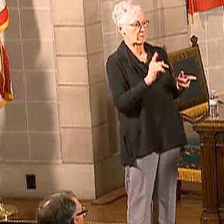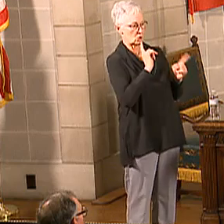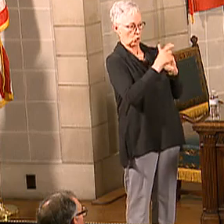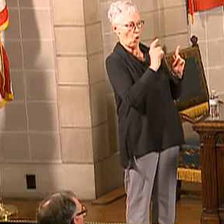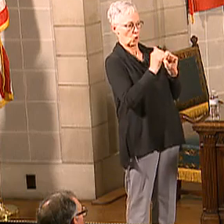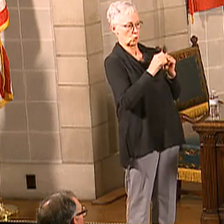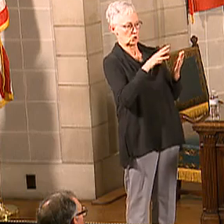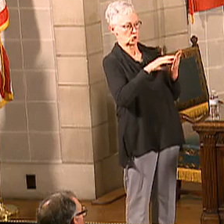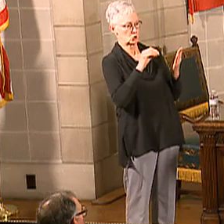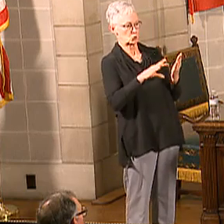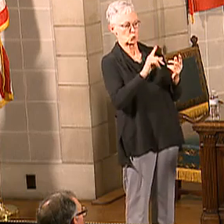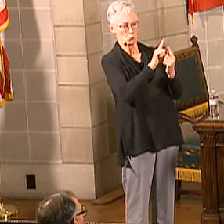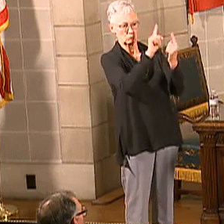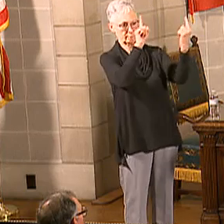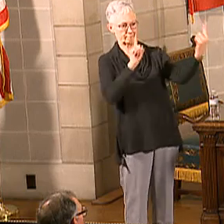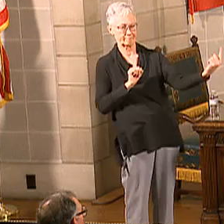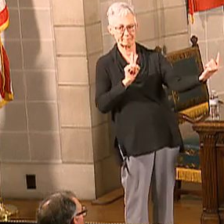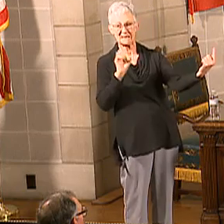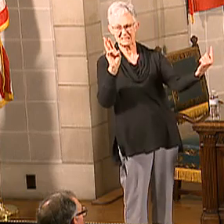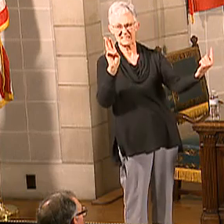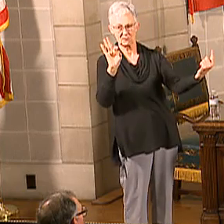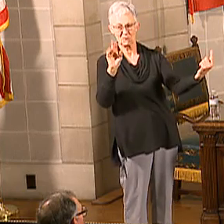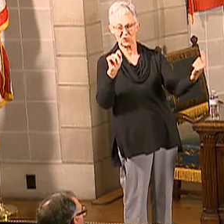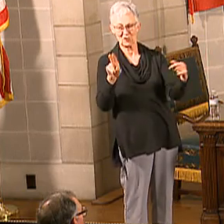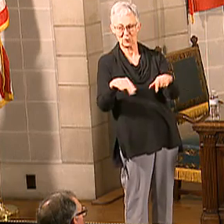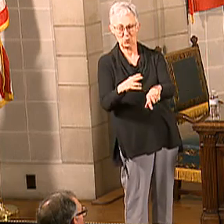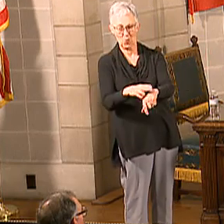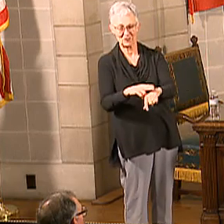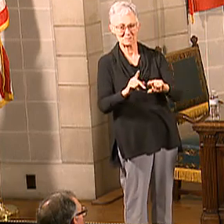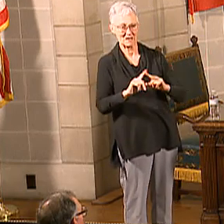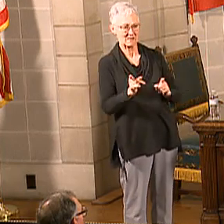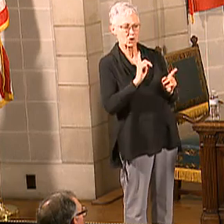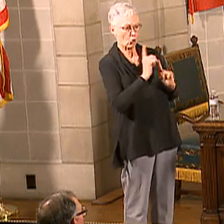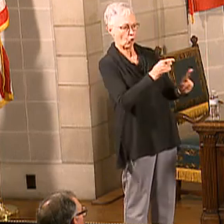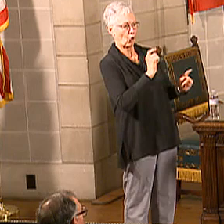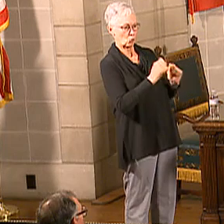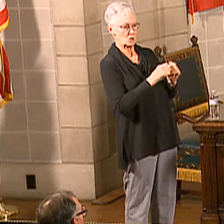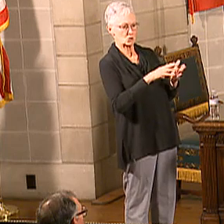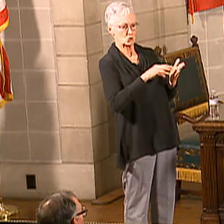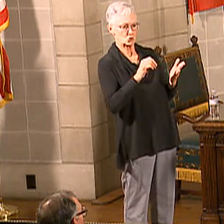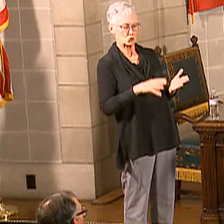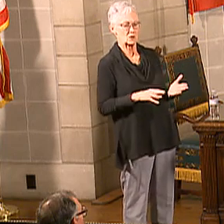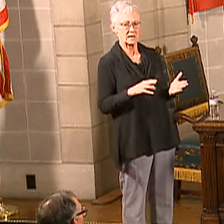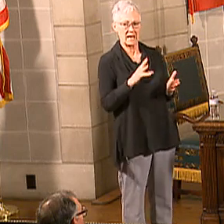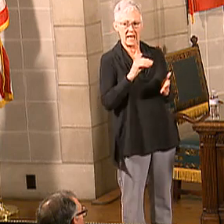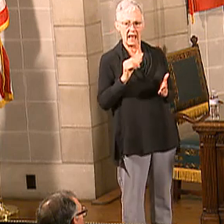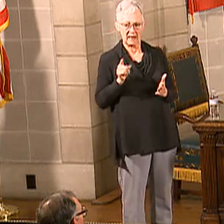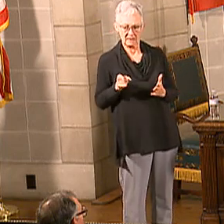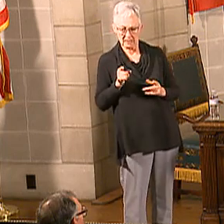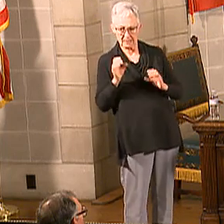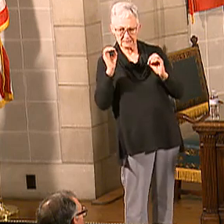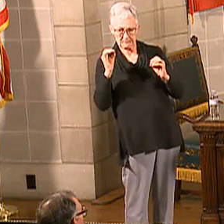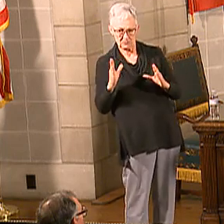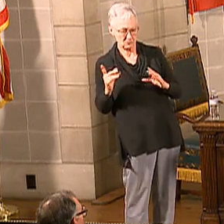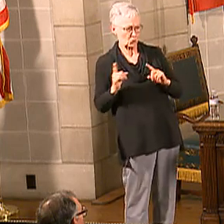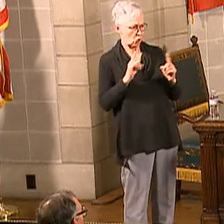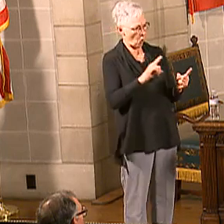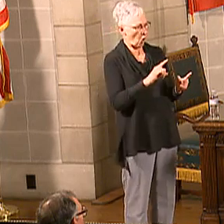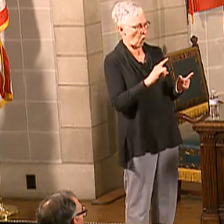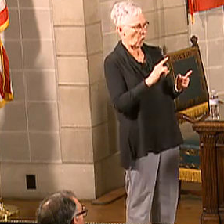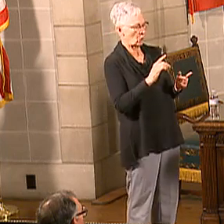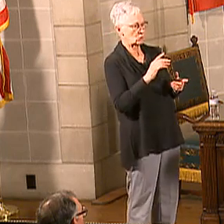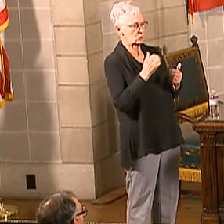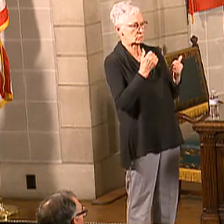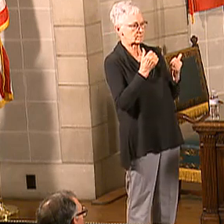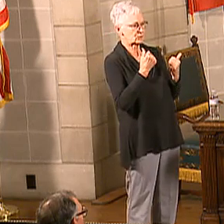really a unique moment in time. We're gathering resources and trying to get those to parents as well, just to understand how they can be helpful